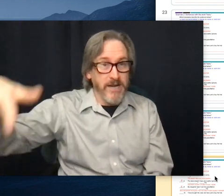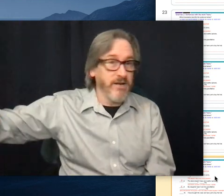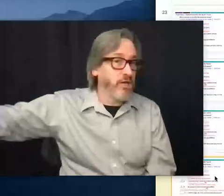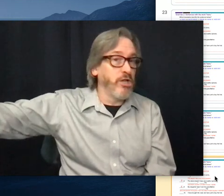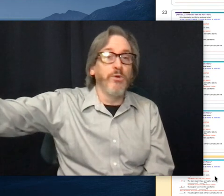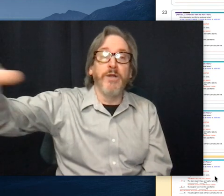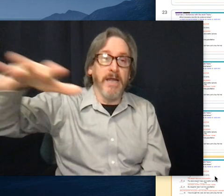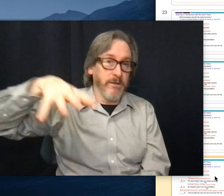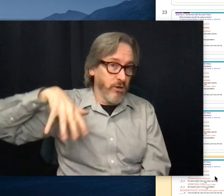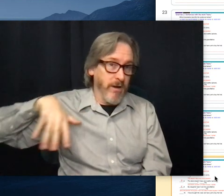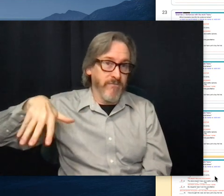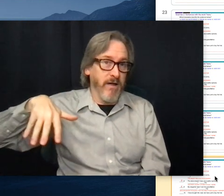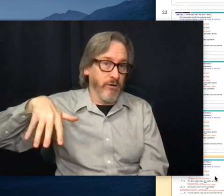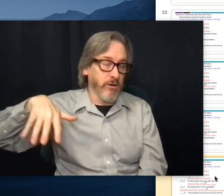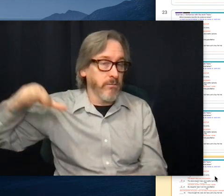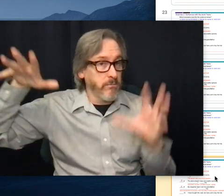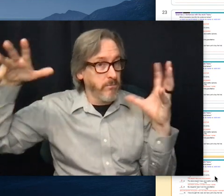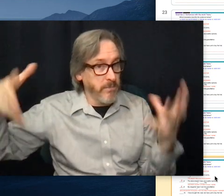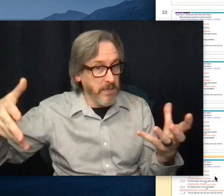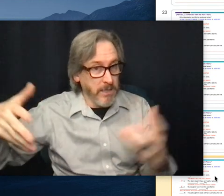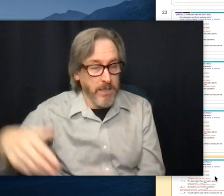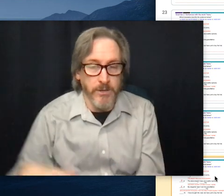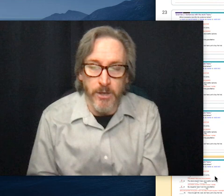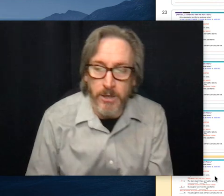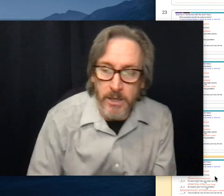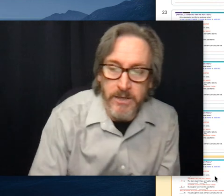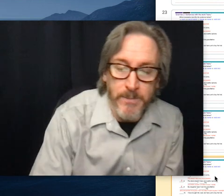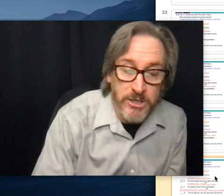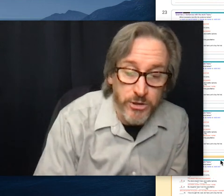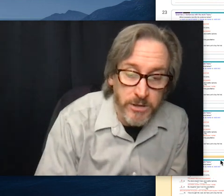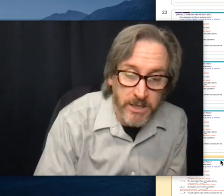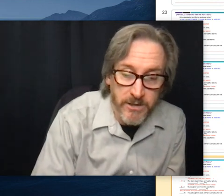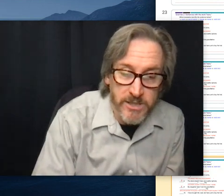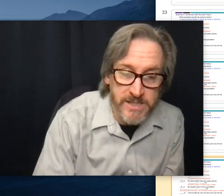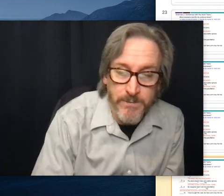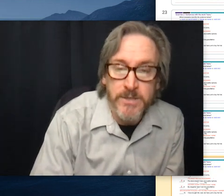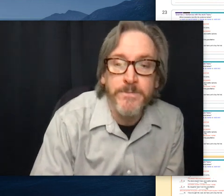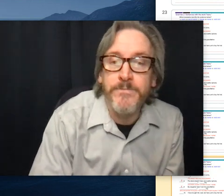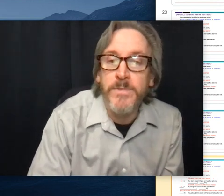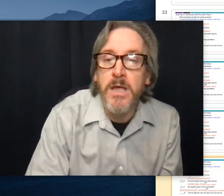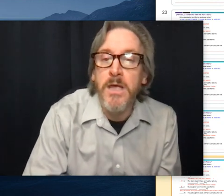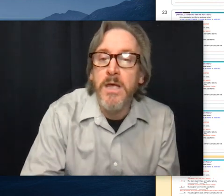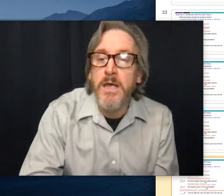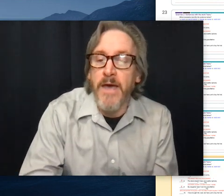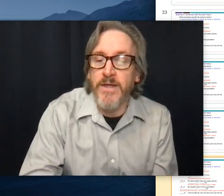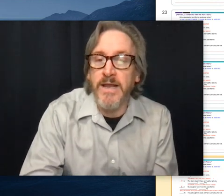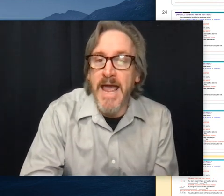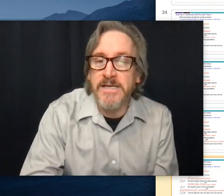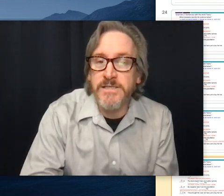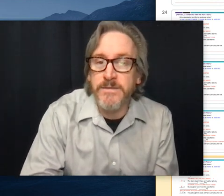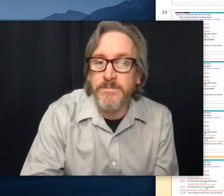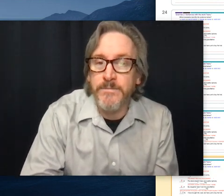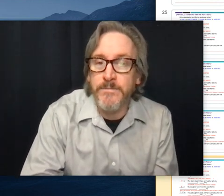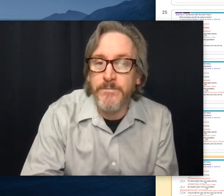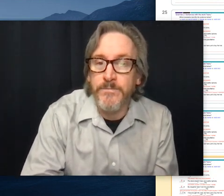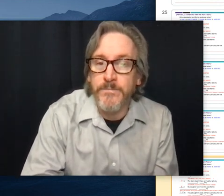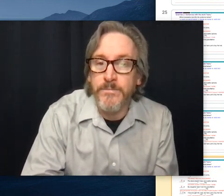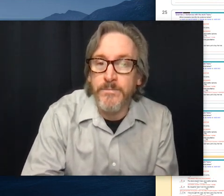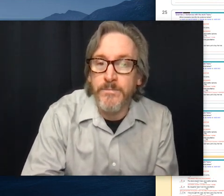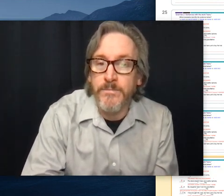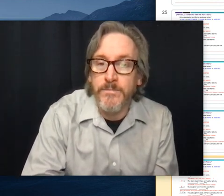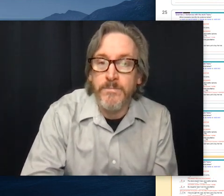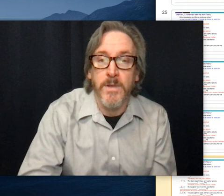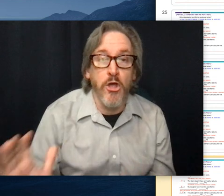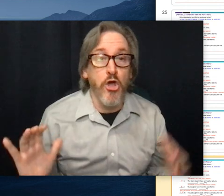So we're not even including the grandfather in the picture, in the statement. And then last,